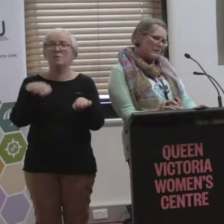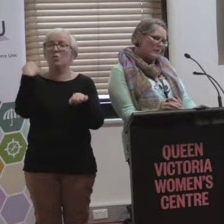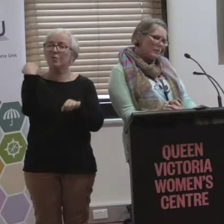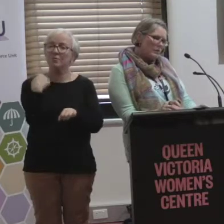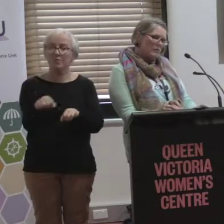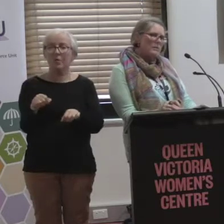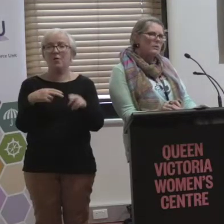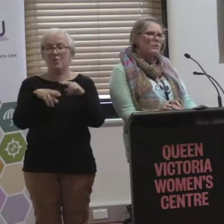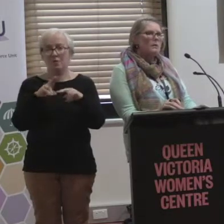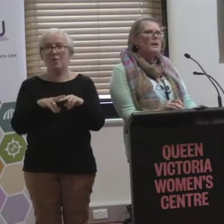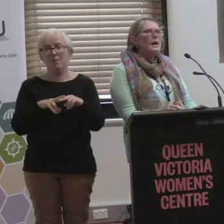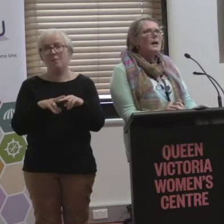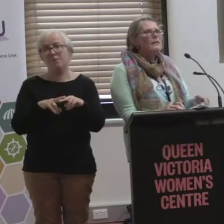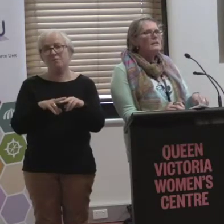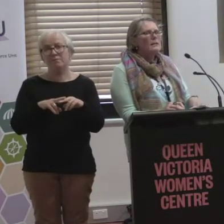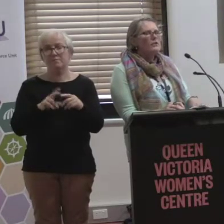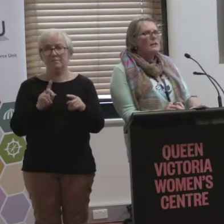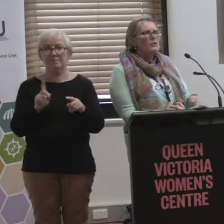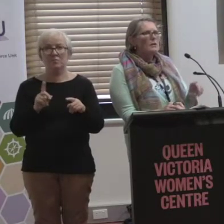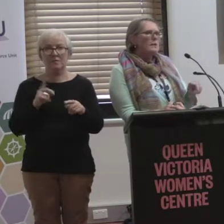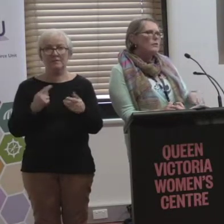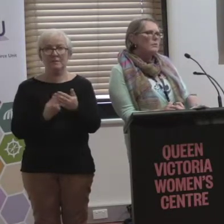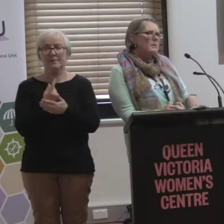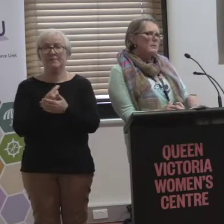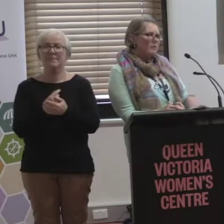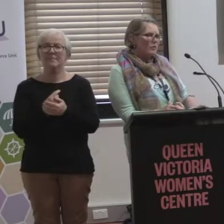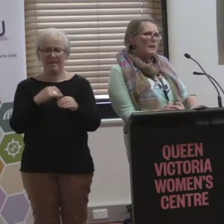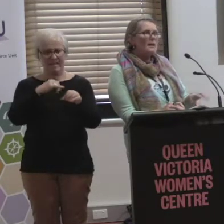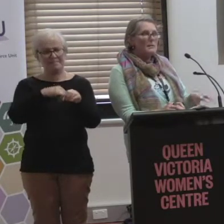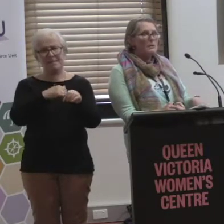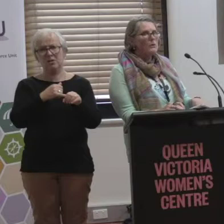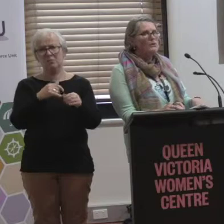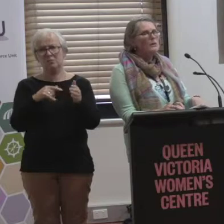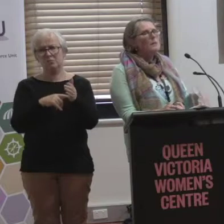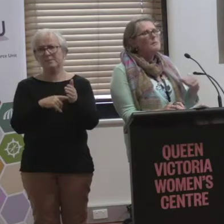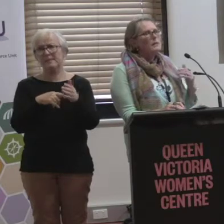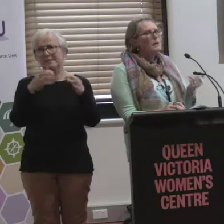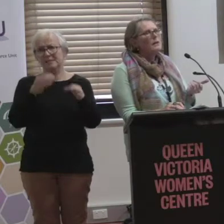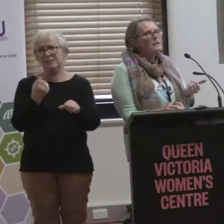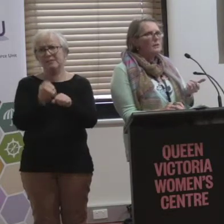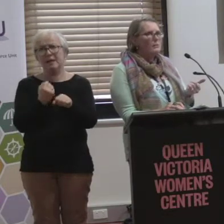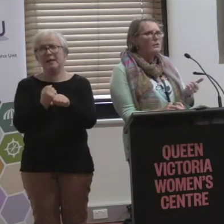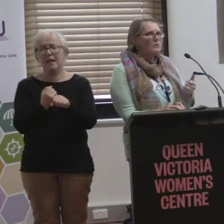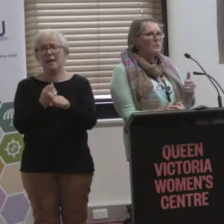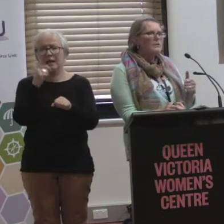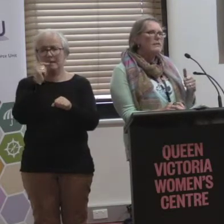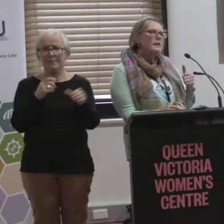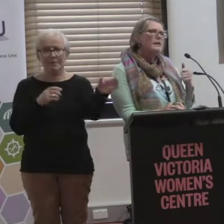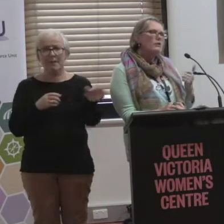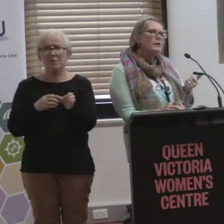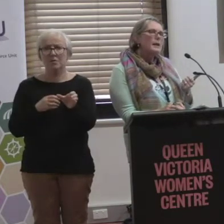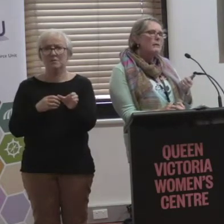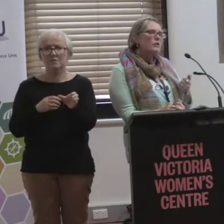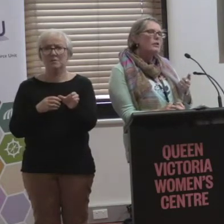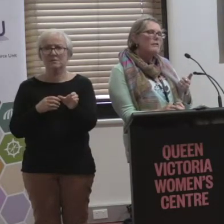commencement or continuation of medical treatment. Under this legislation, a medical treatment decision maker can be appointed, but anyone that's appointed previously